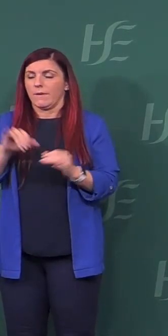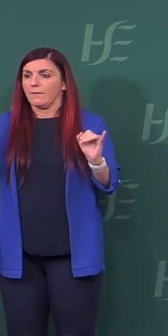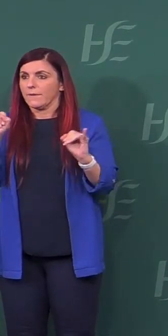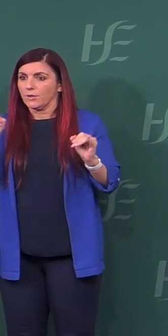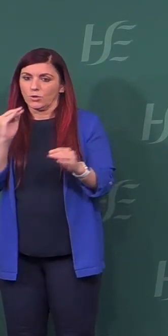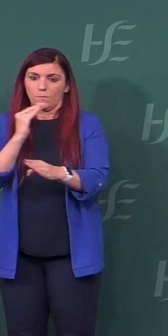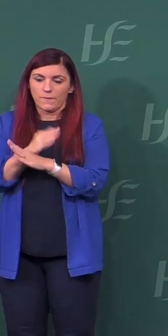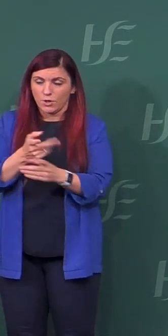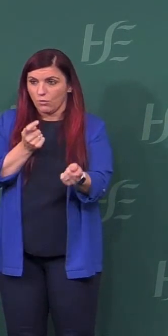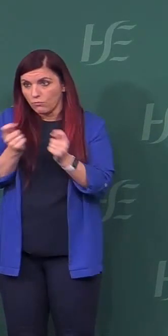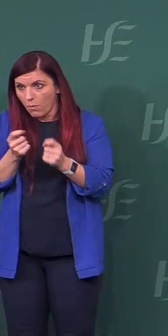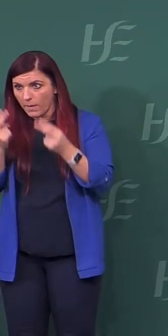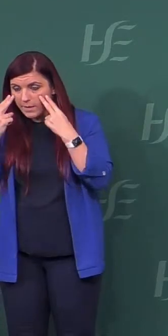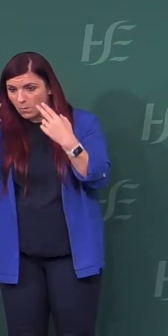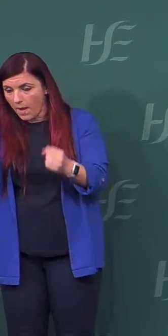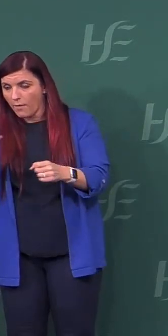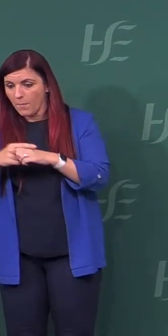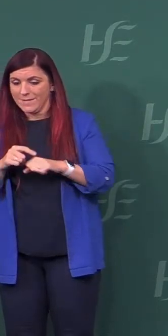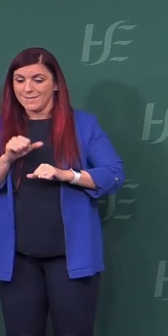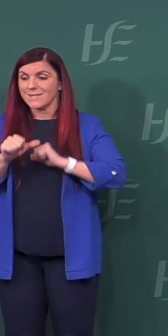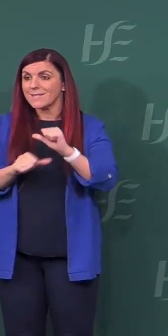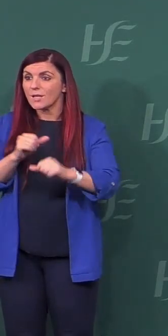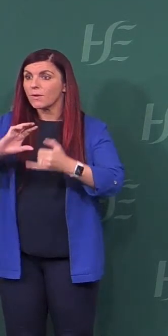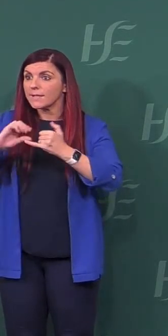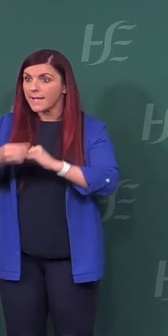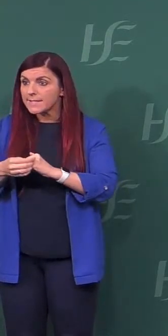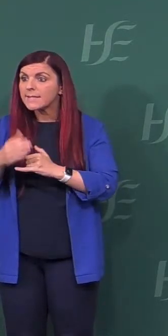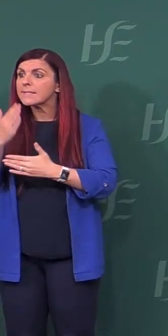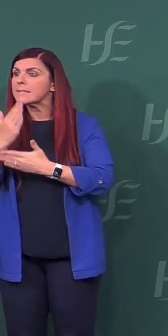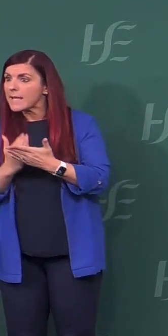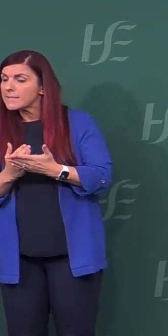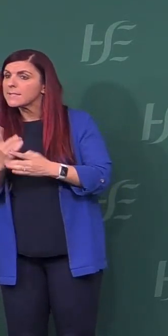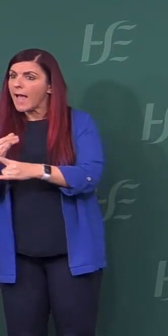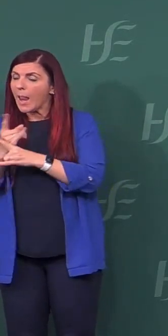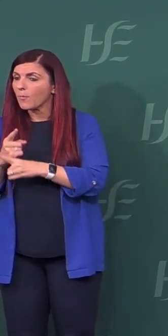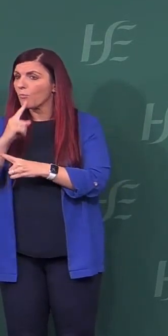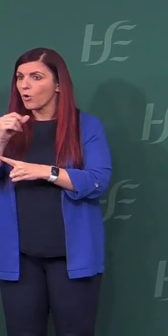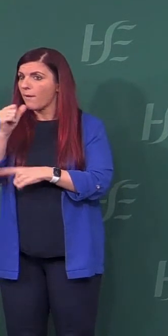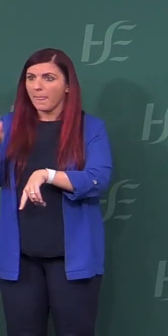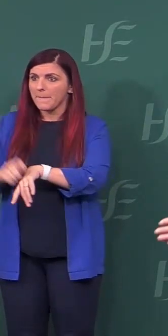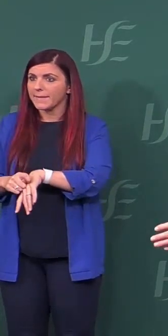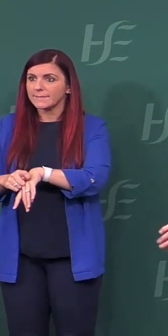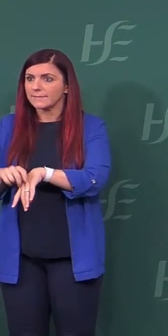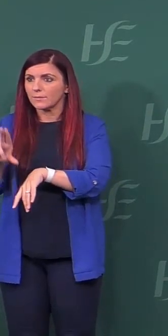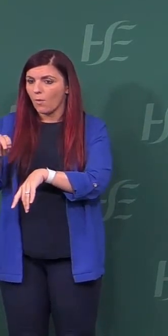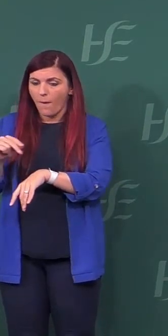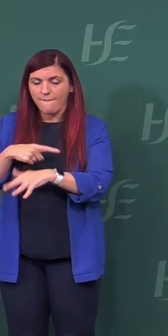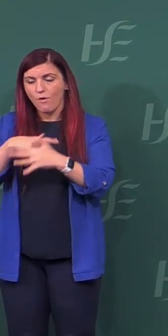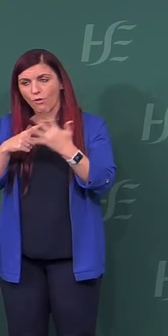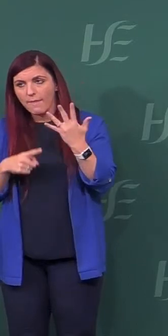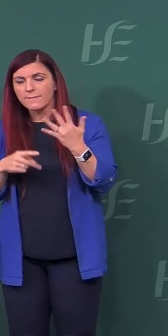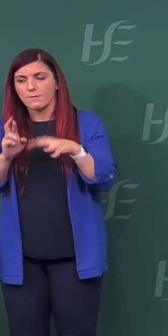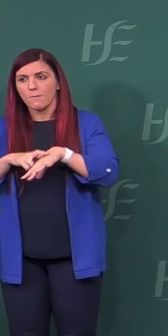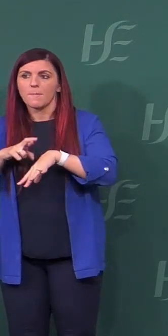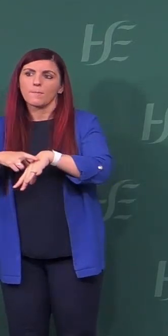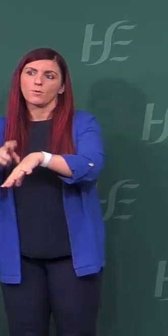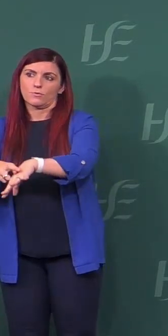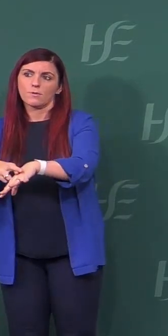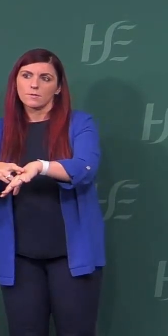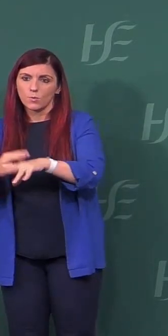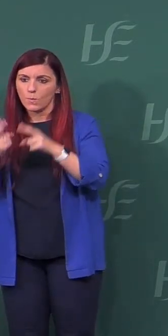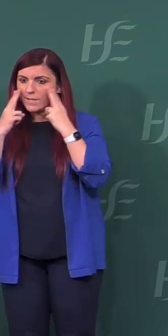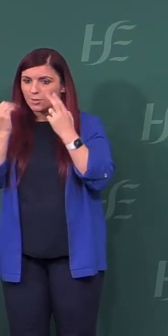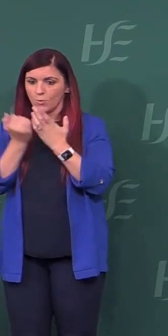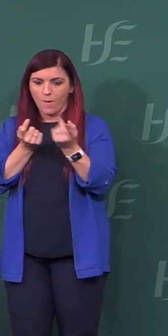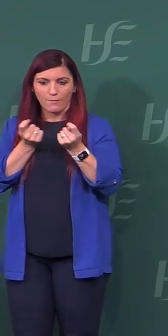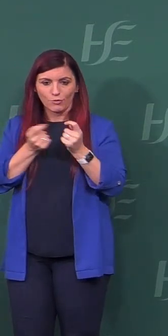But serial testing was something we did before the vaccination programme went into it to a certain degree as a control measure to try and